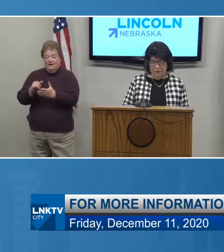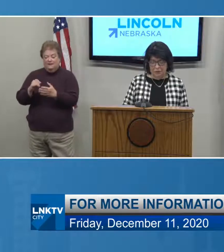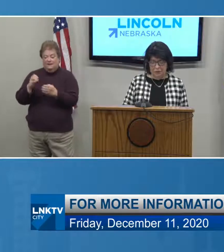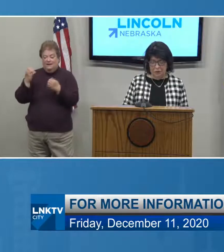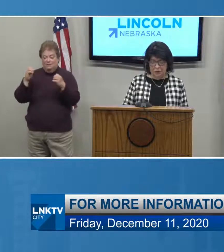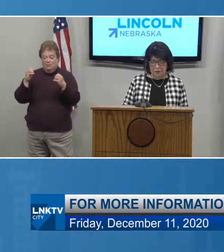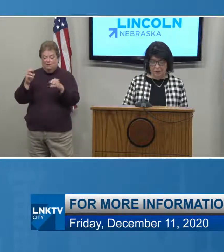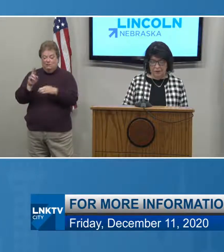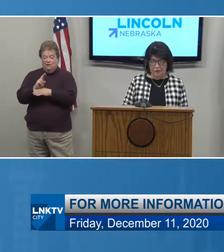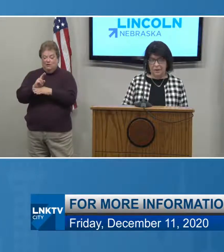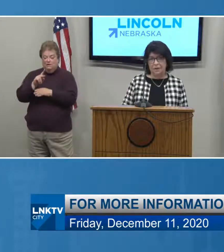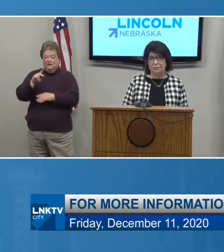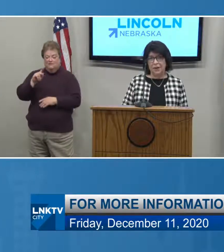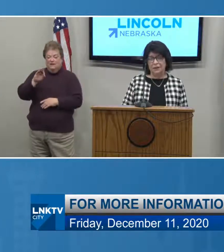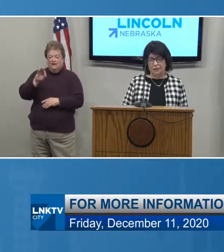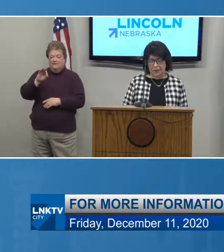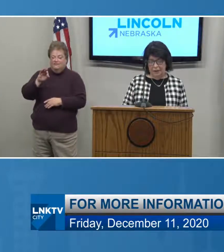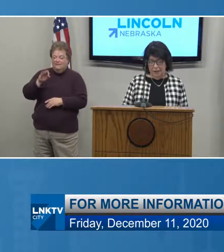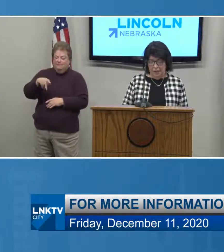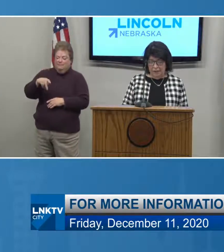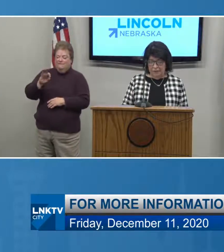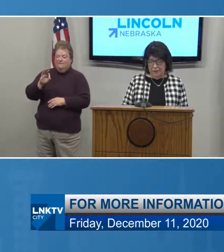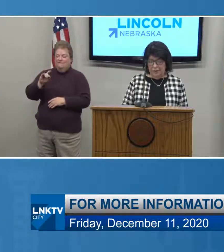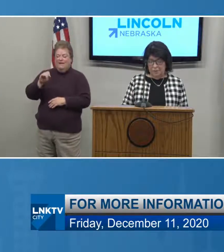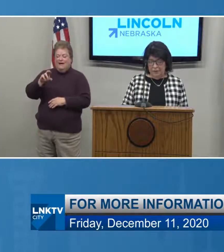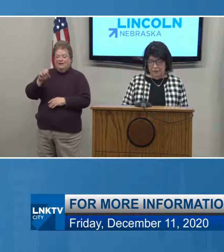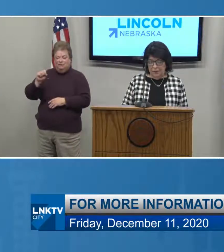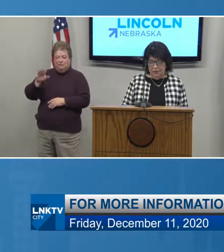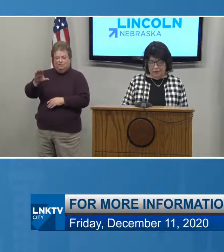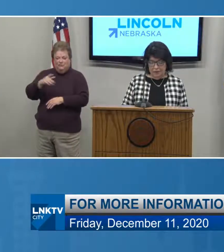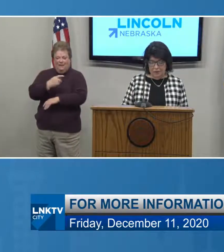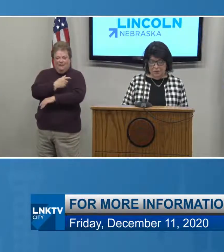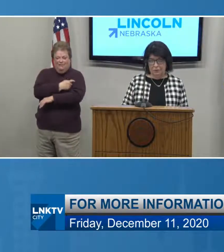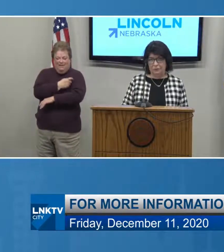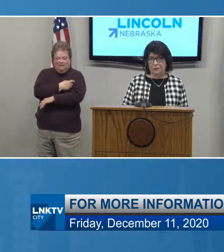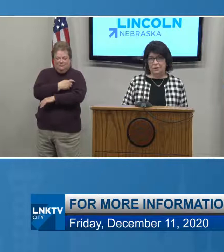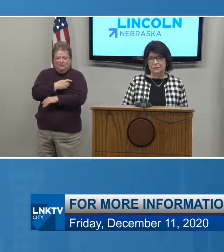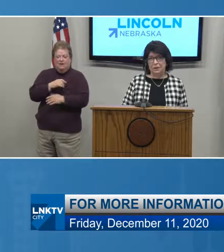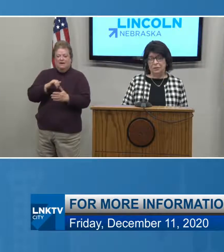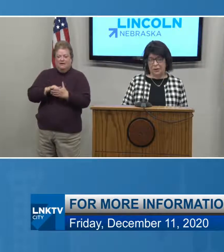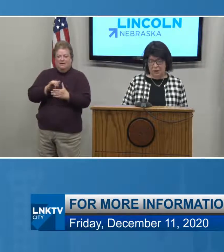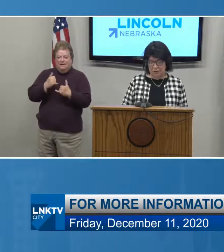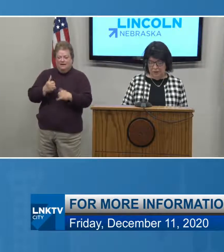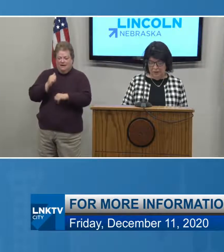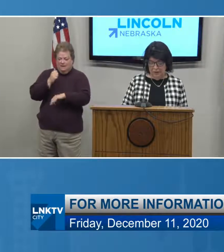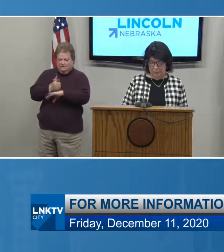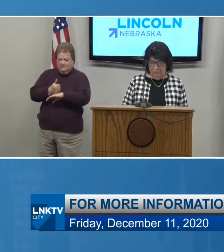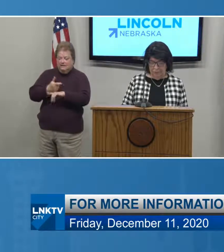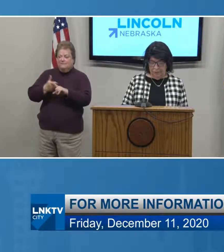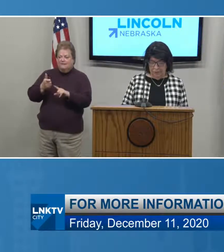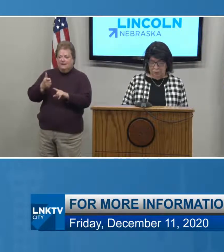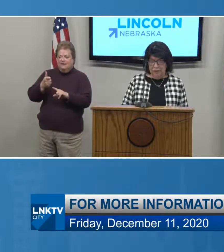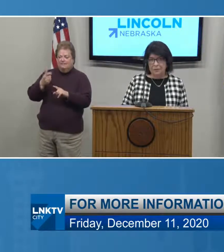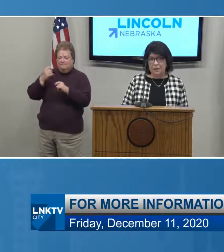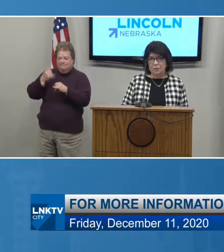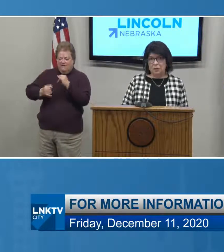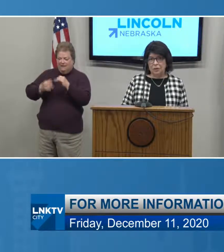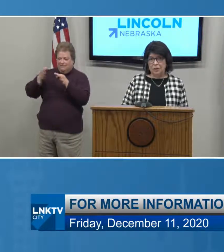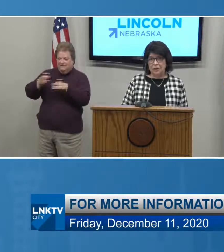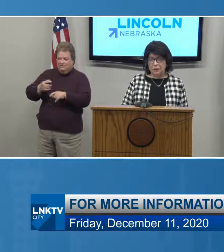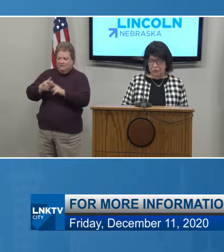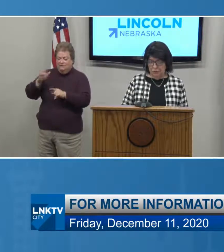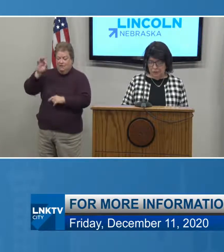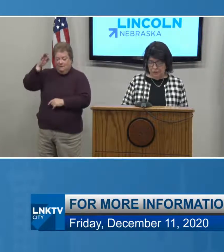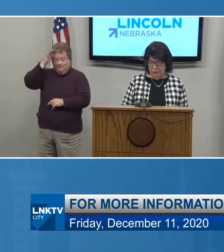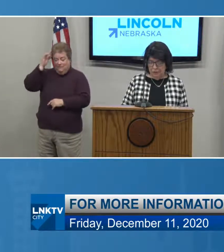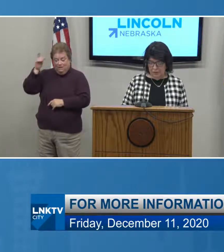of Pfizer's COVID-19 vaccine sets up the final decision from the federal agency. Once the